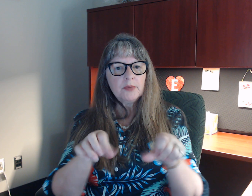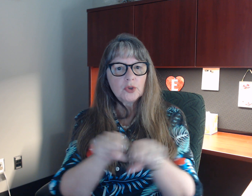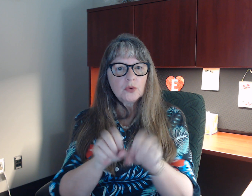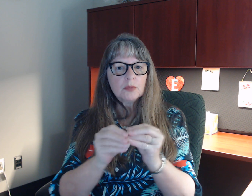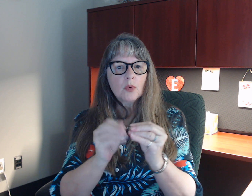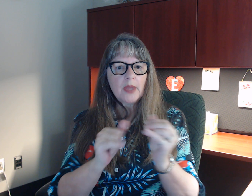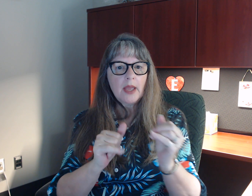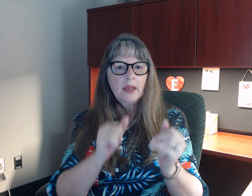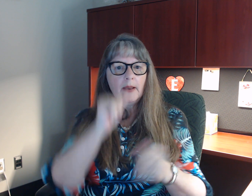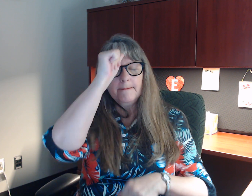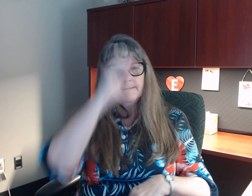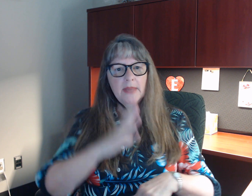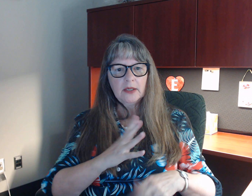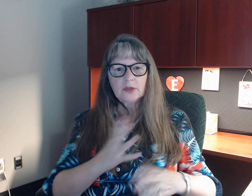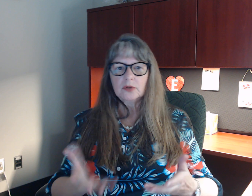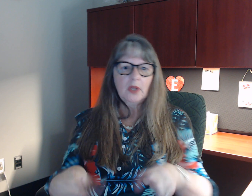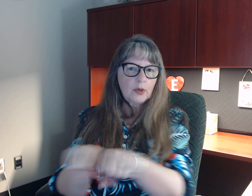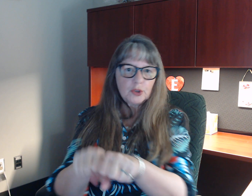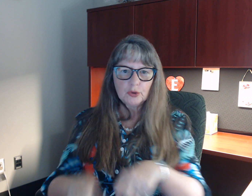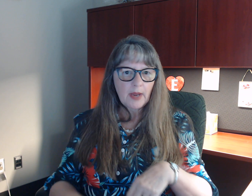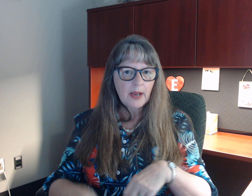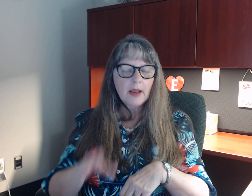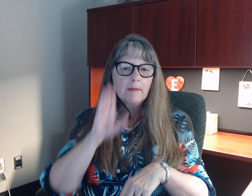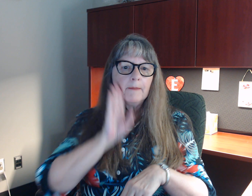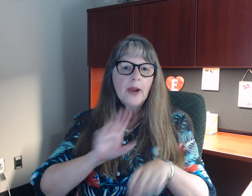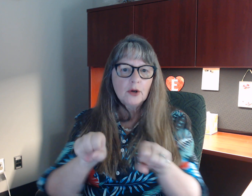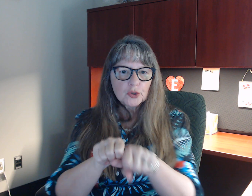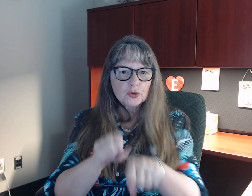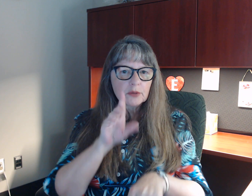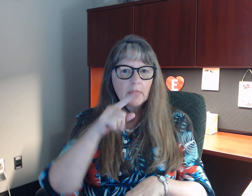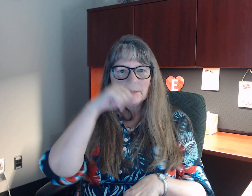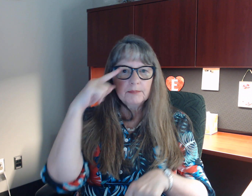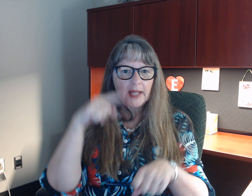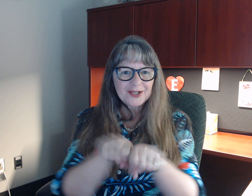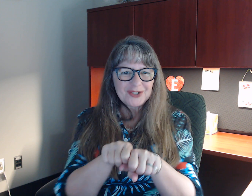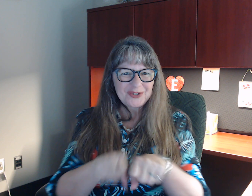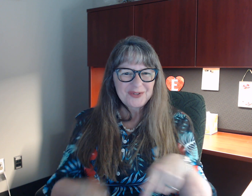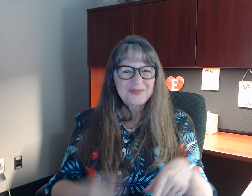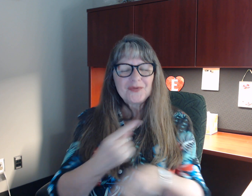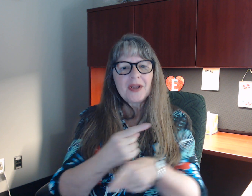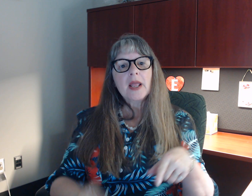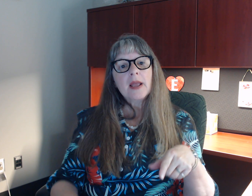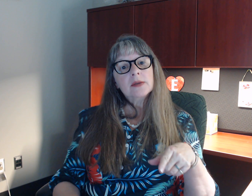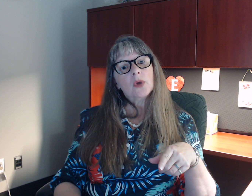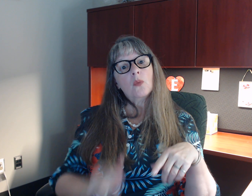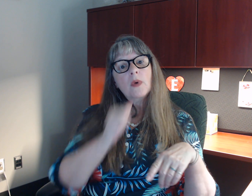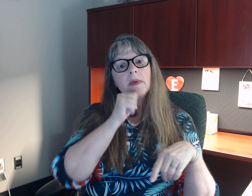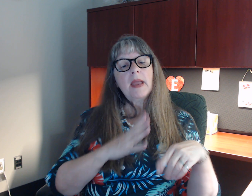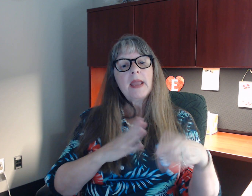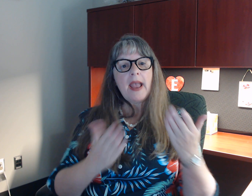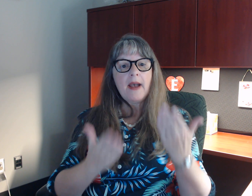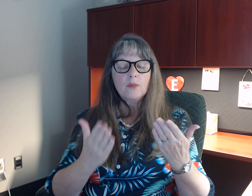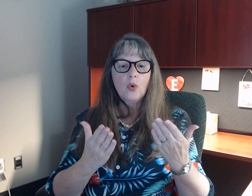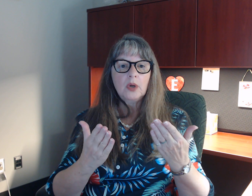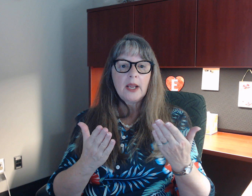shoes more than men, because they'll go, okay, shoes, my brown shoes or my black shoes, right? So women may have more like,